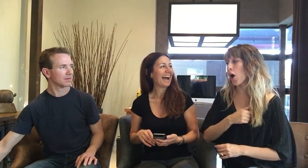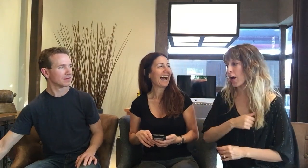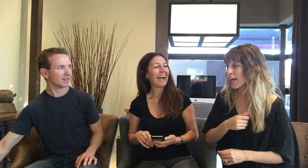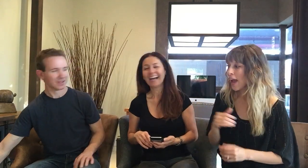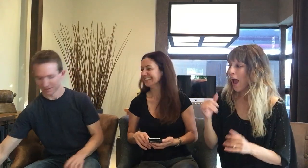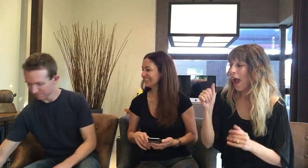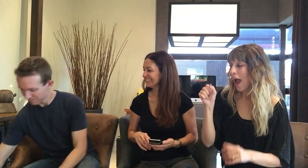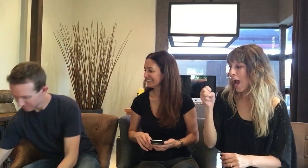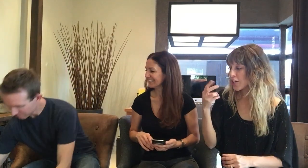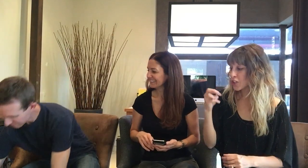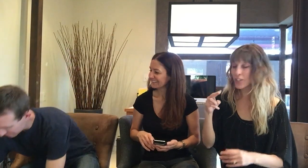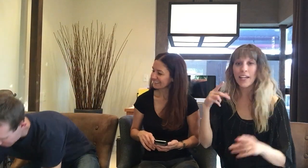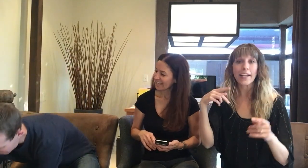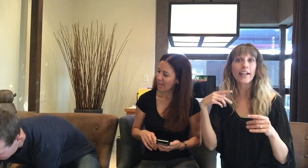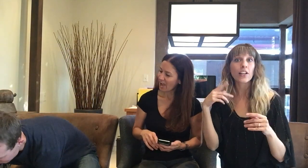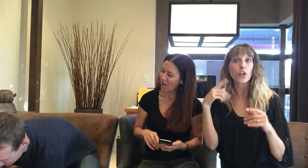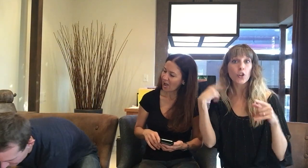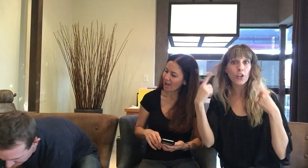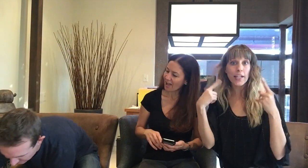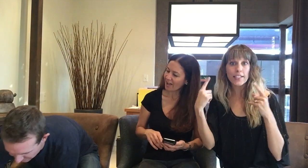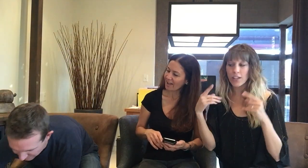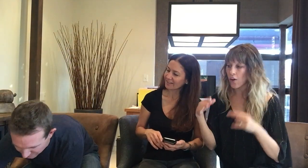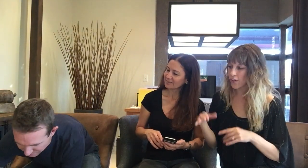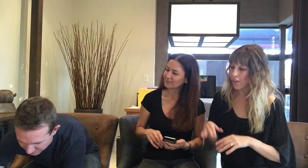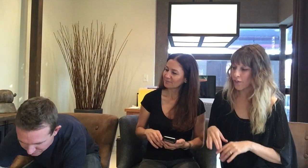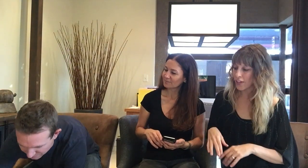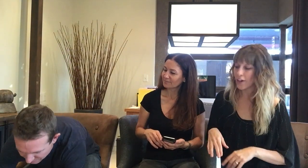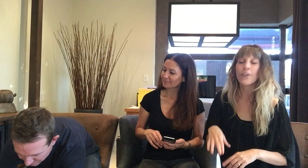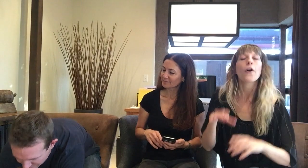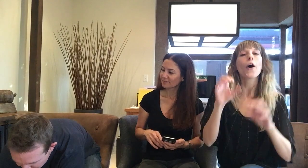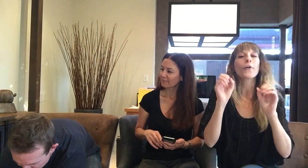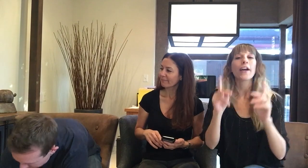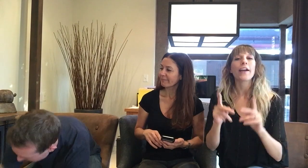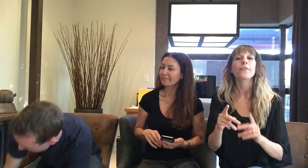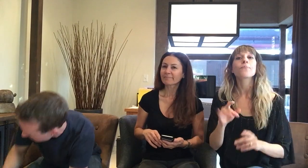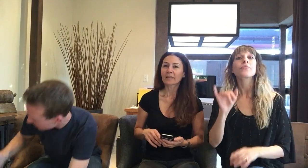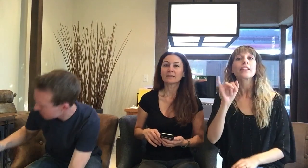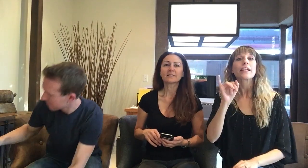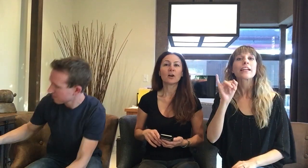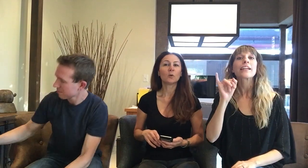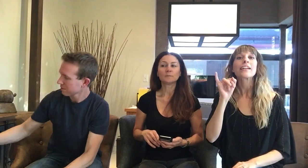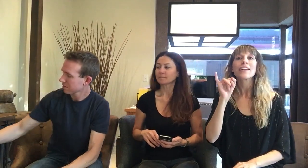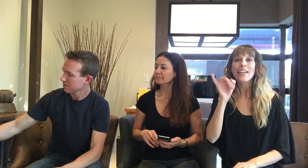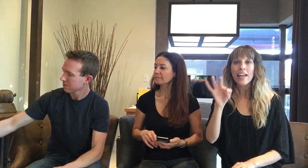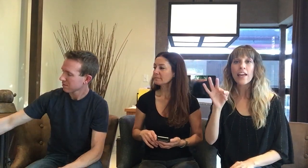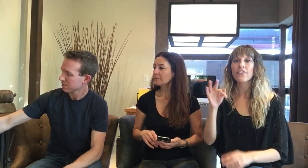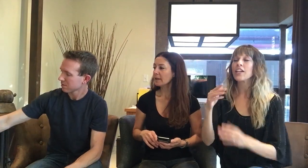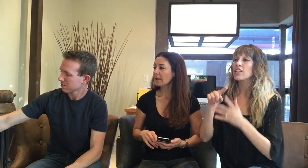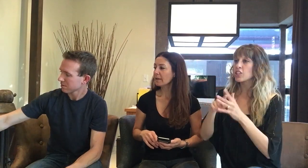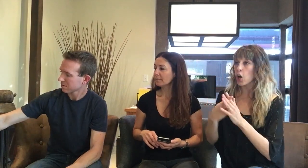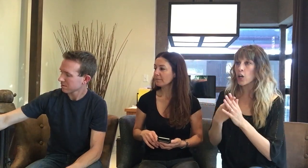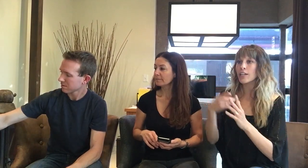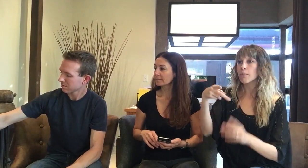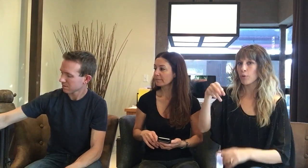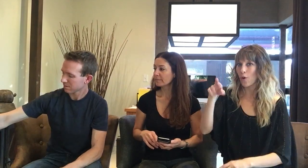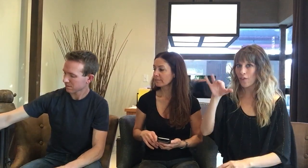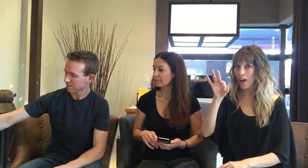Sorry, Asher's getting a little crazy on over there. Okay. So if they started a